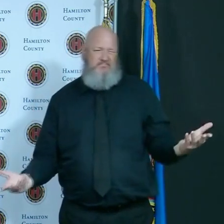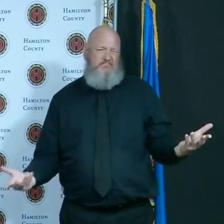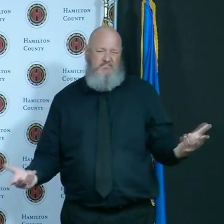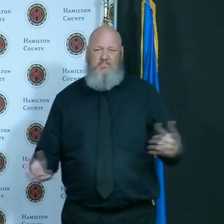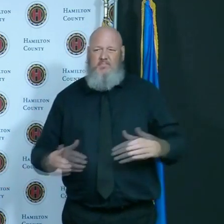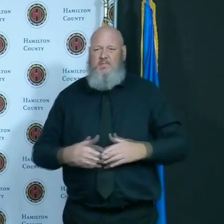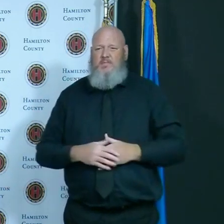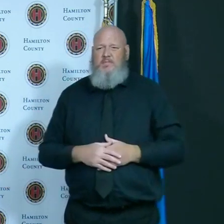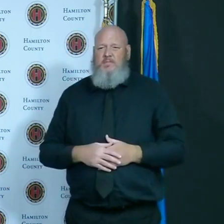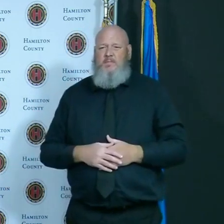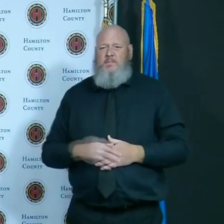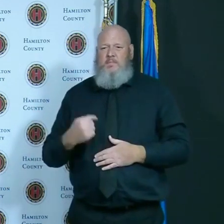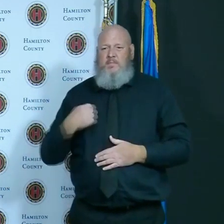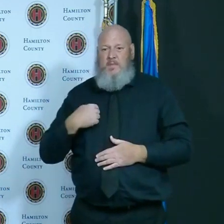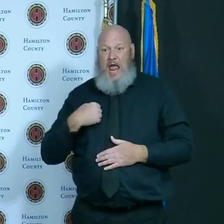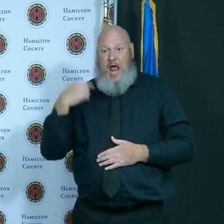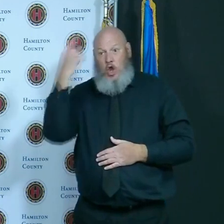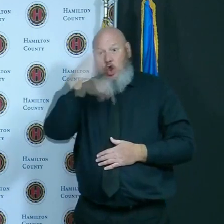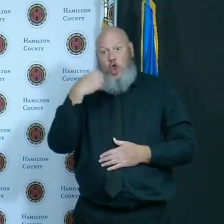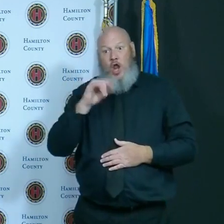I, that old.